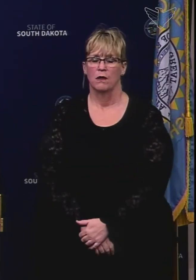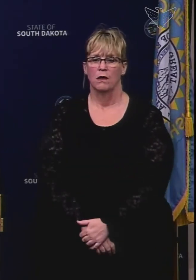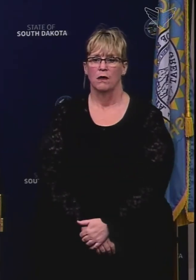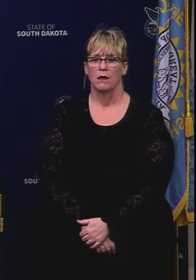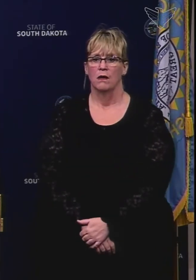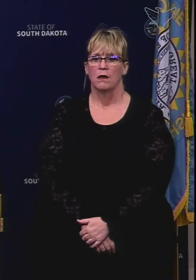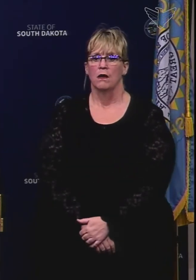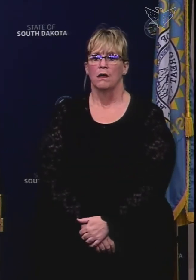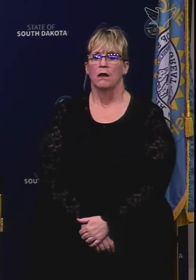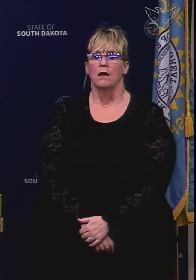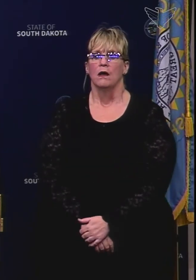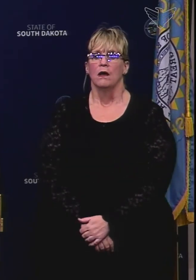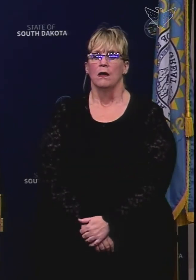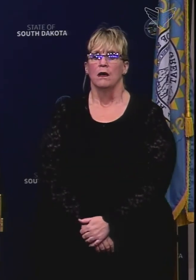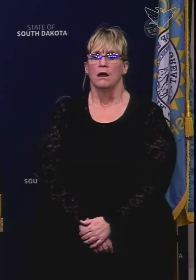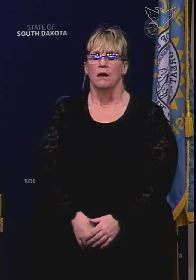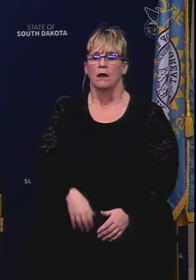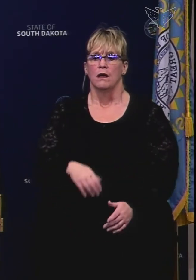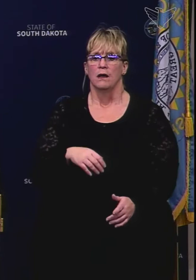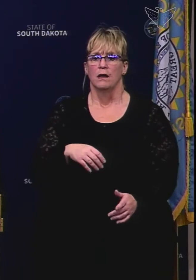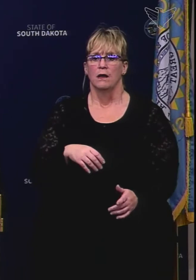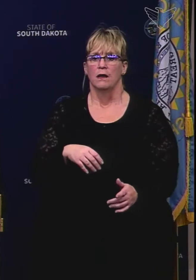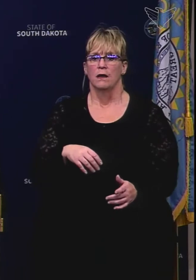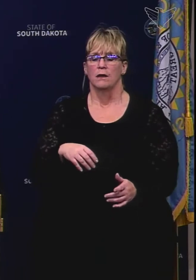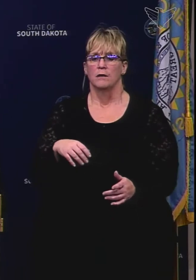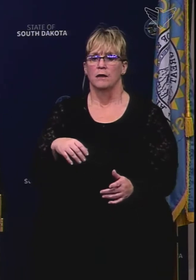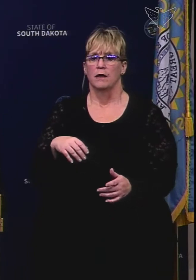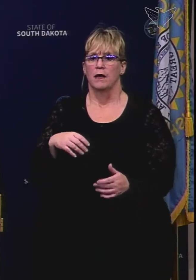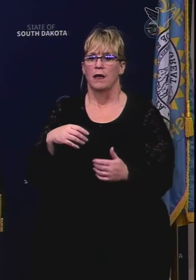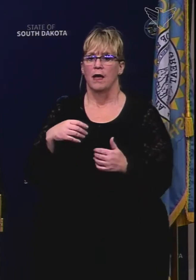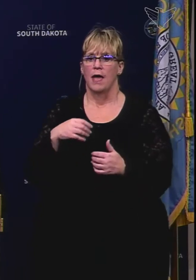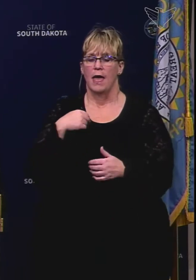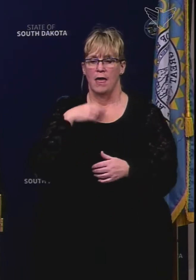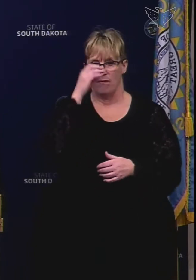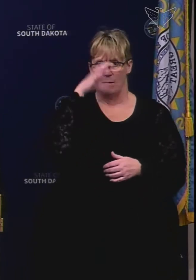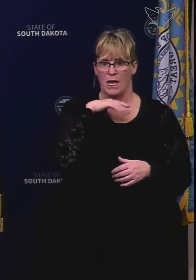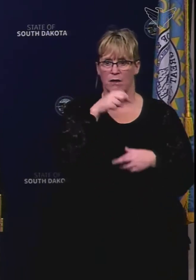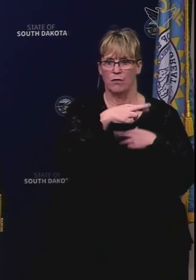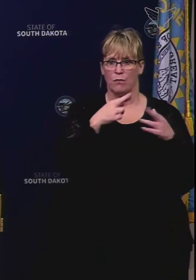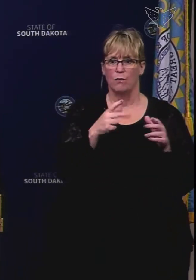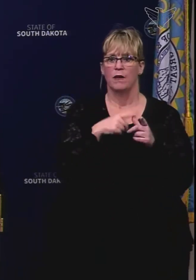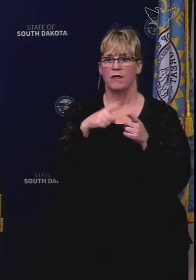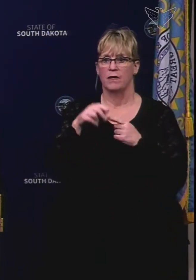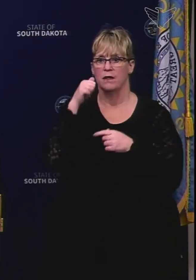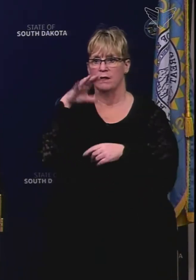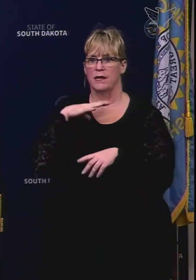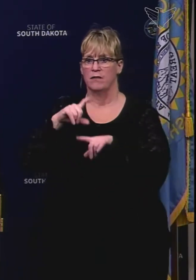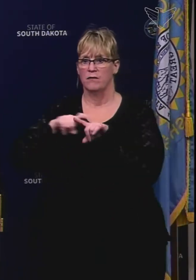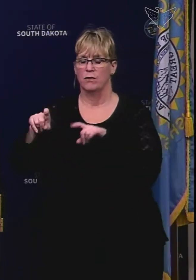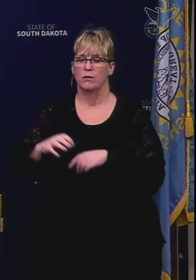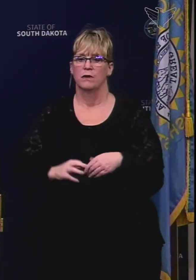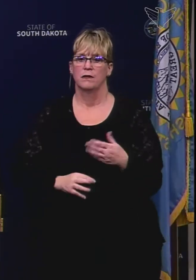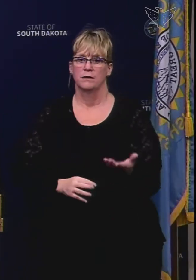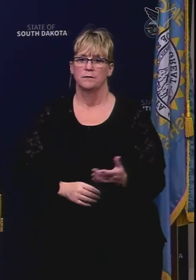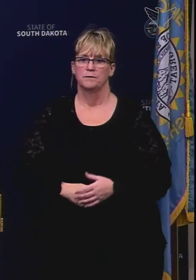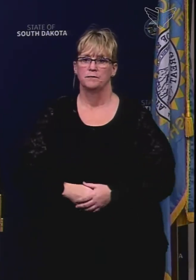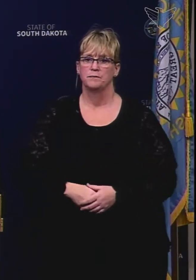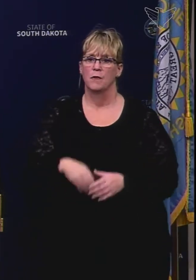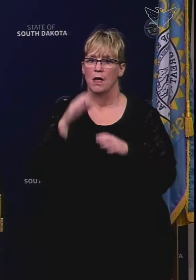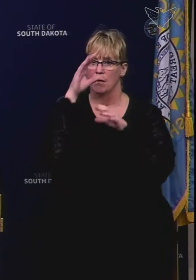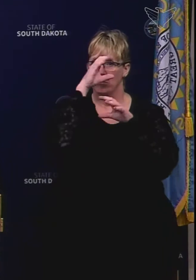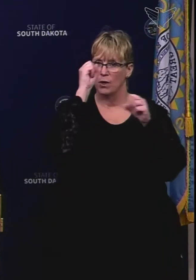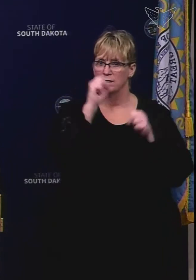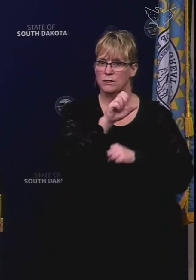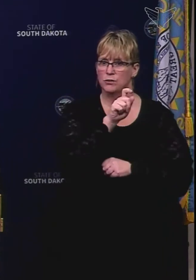Hi, this is Ariel with the Rapid City Journal. Ariel, I've got Patrick in the room that's going to ask a question, and then I'll come to you. President Trump